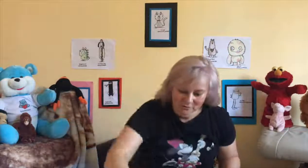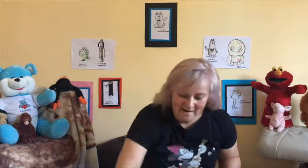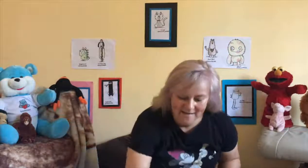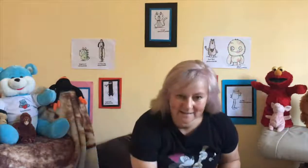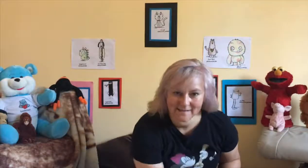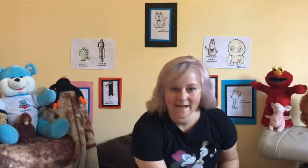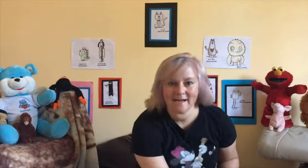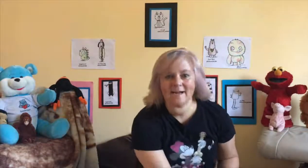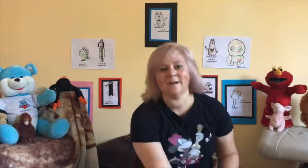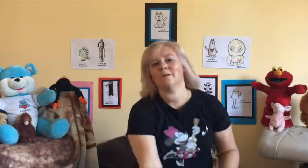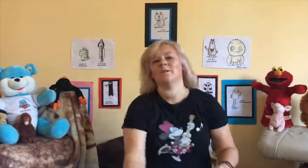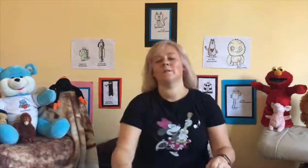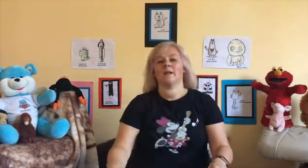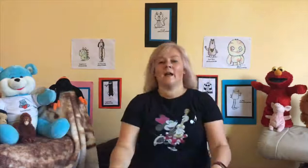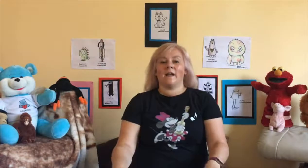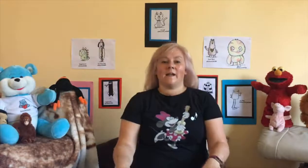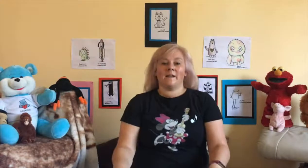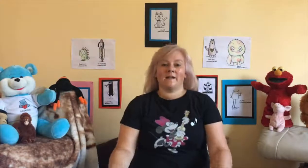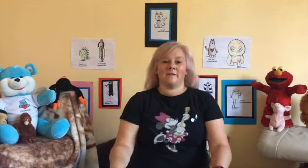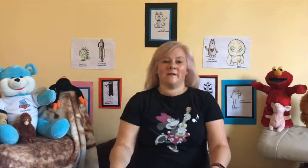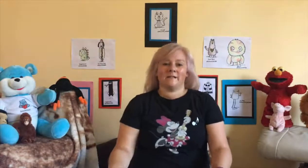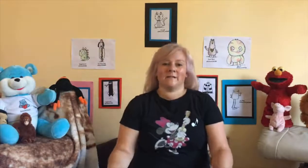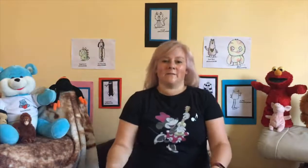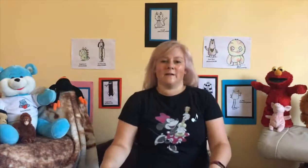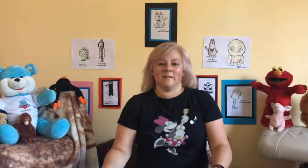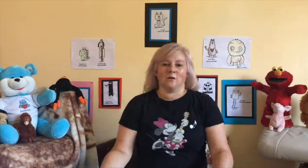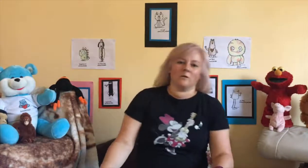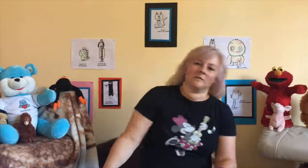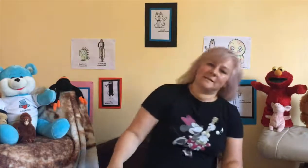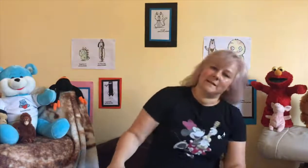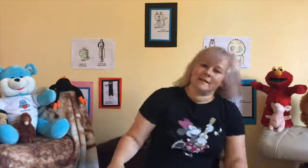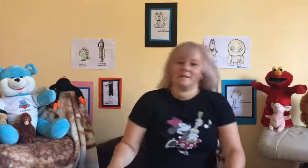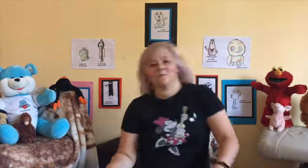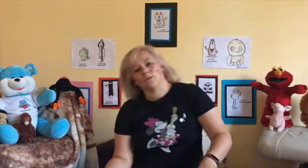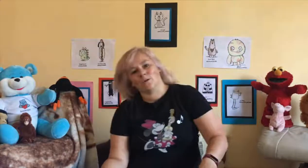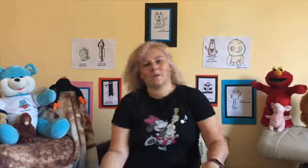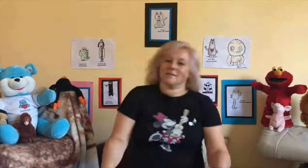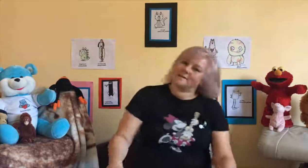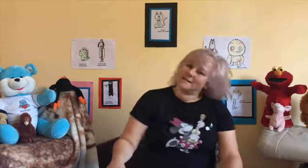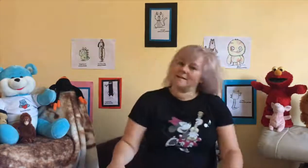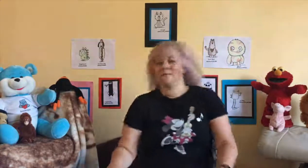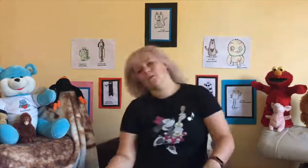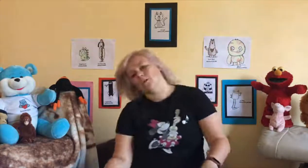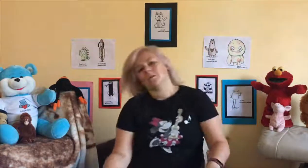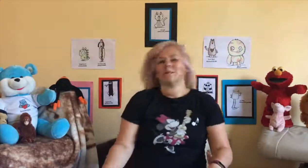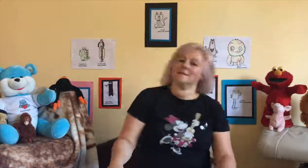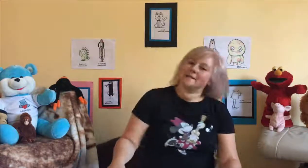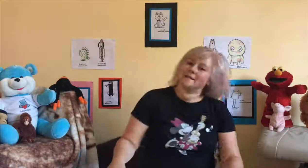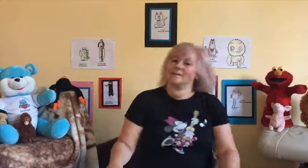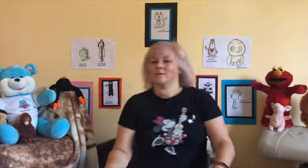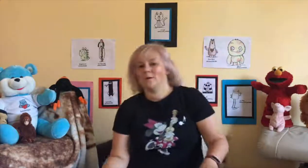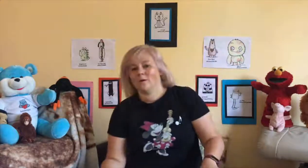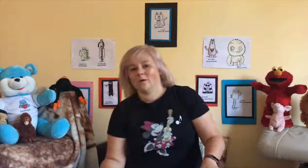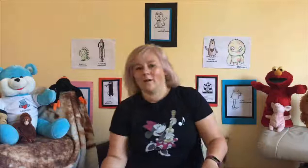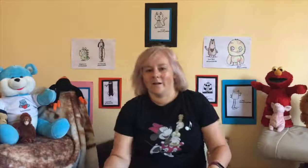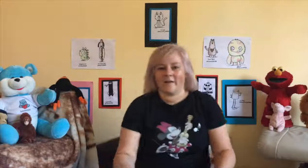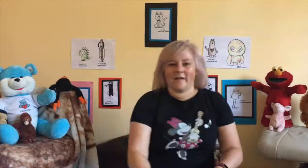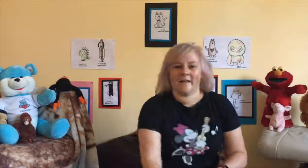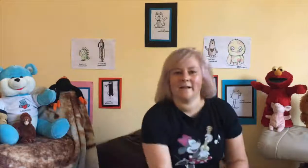ran down. Hickory dickory dock. Tick tock, tick tock, tick tock.